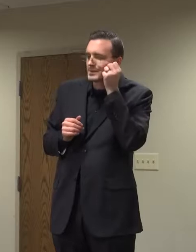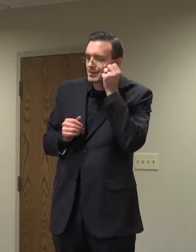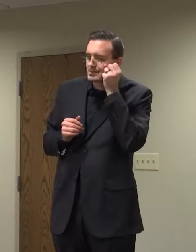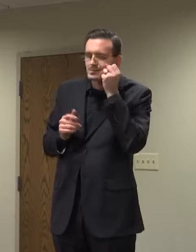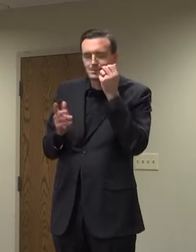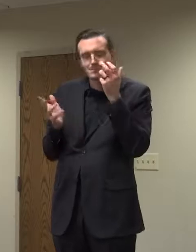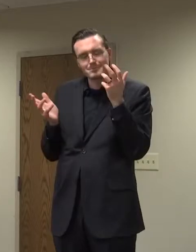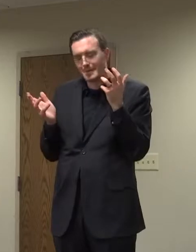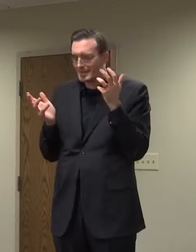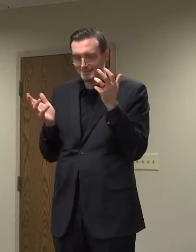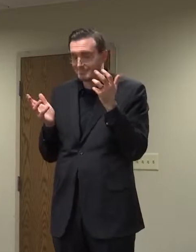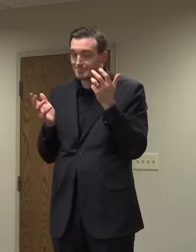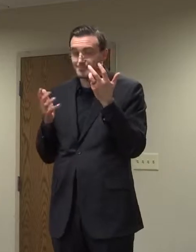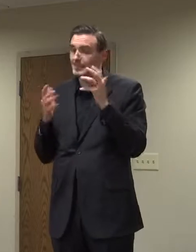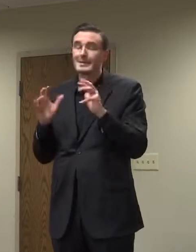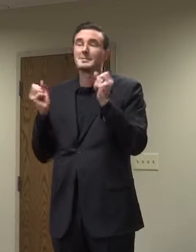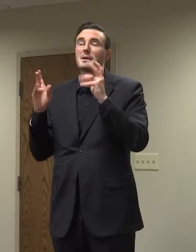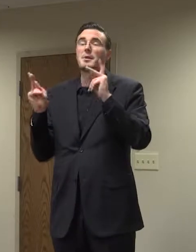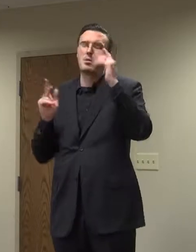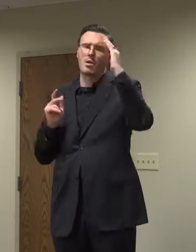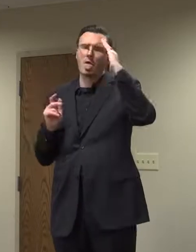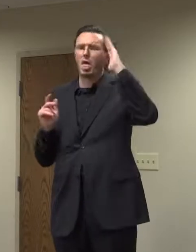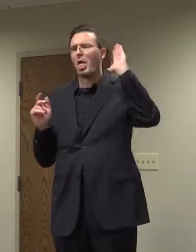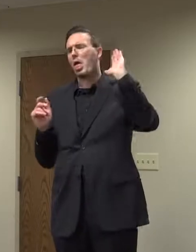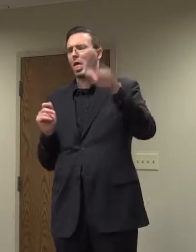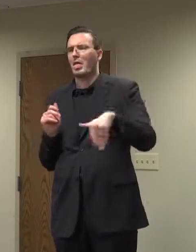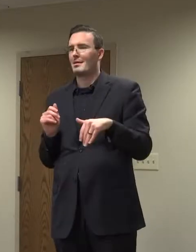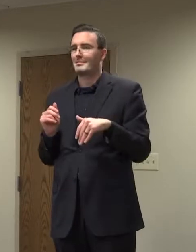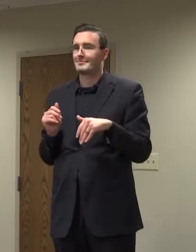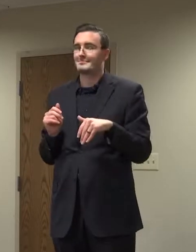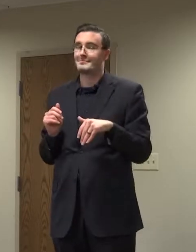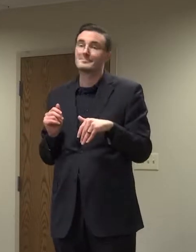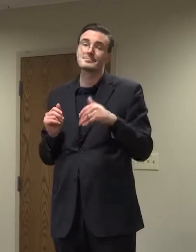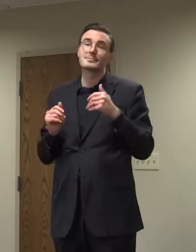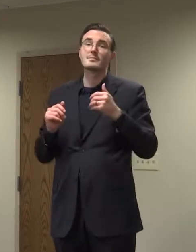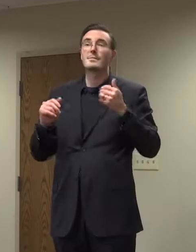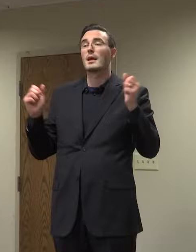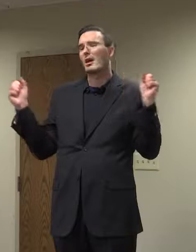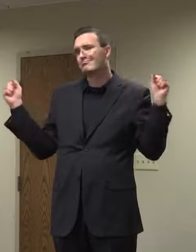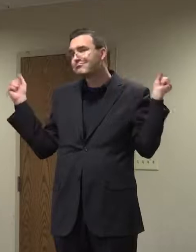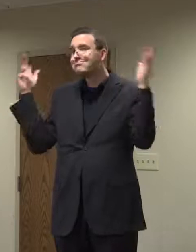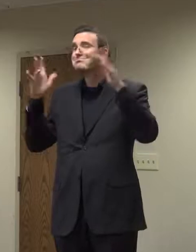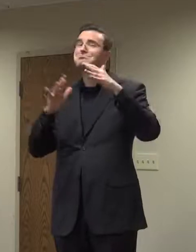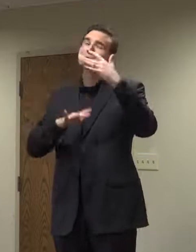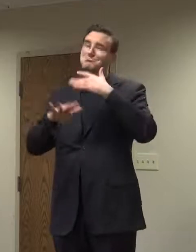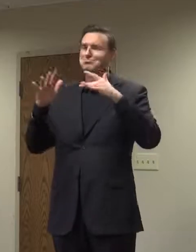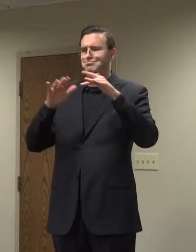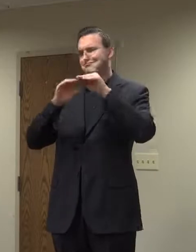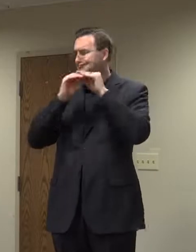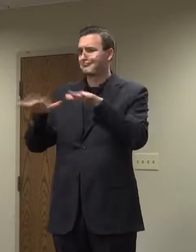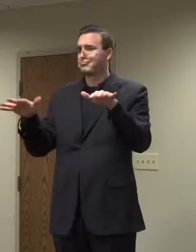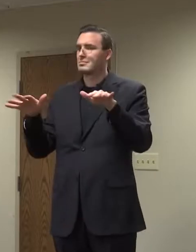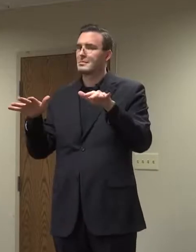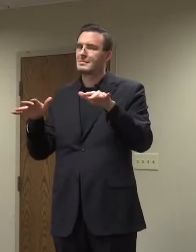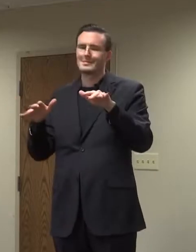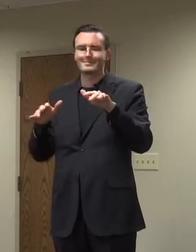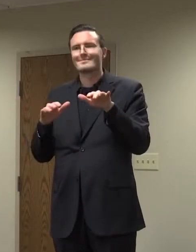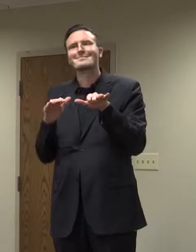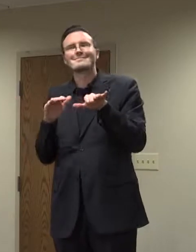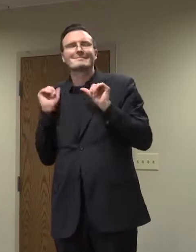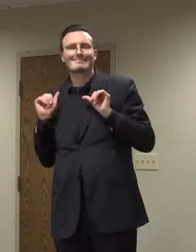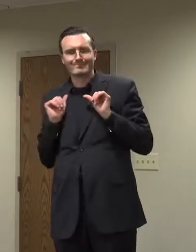type events. So whether that is observing Monday Night Football, whether that is going to